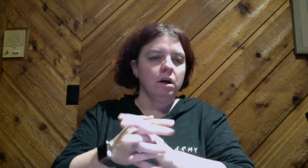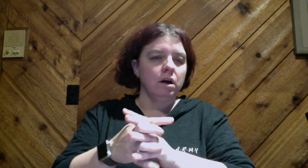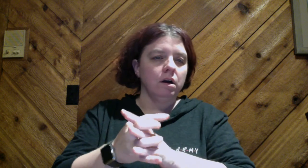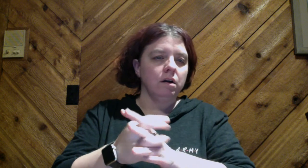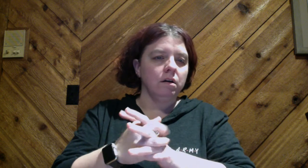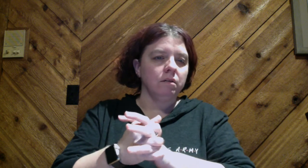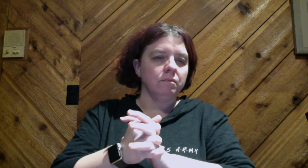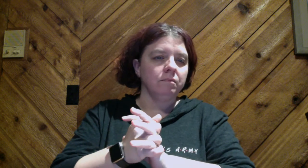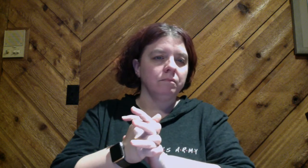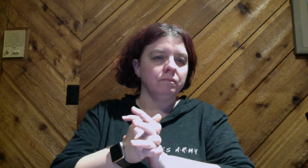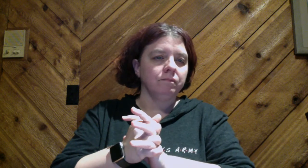All.